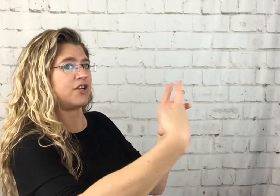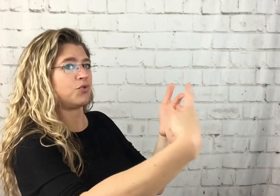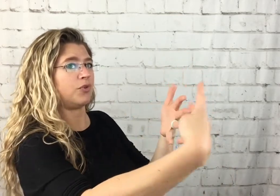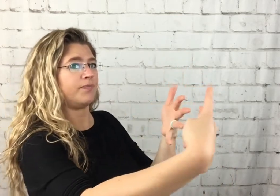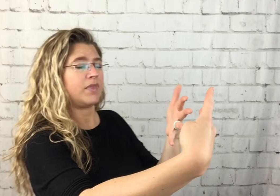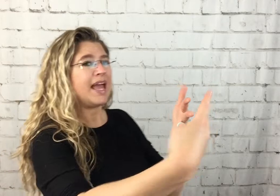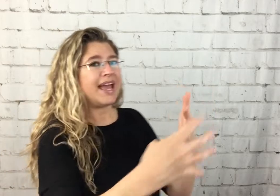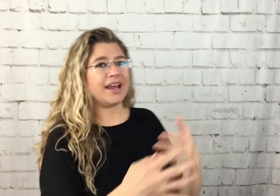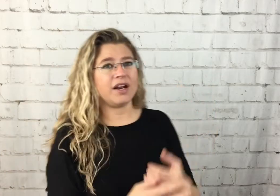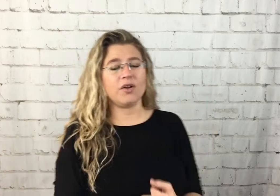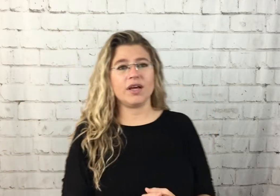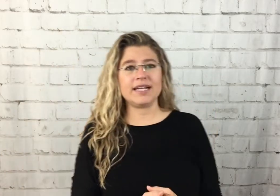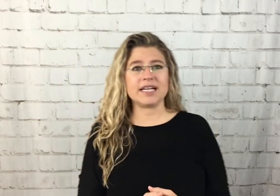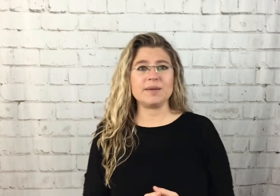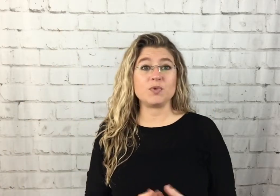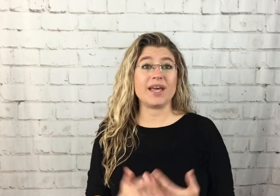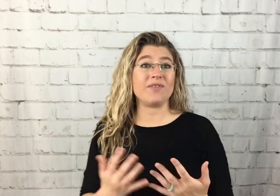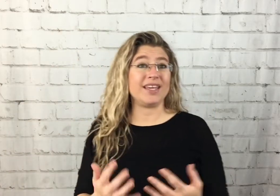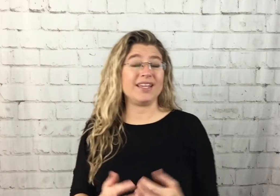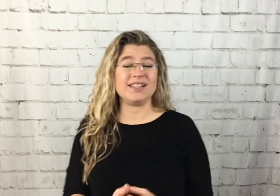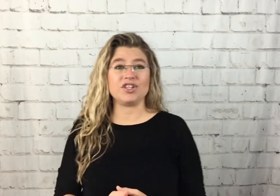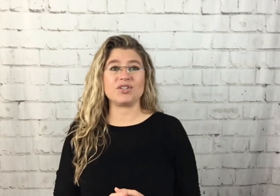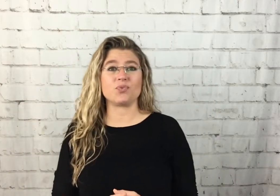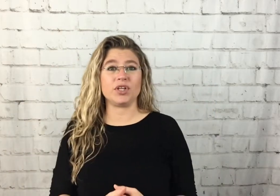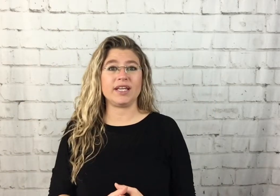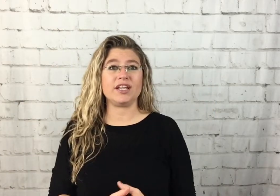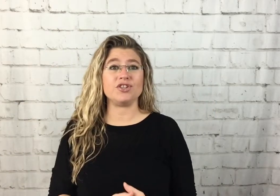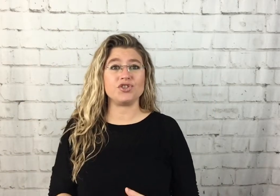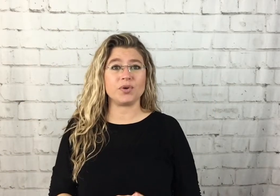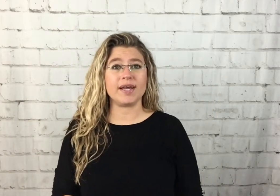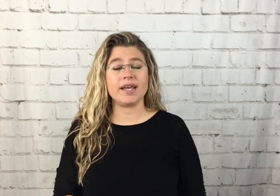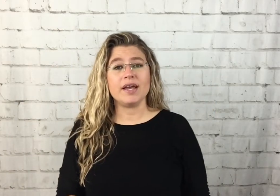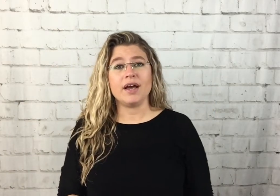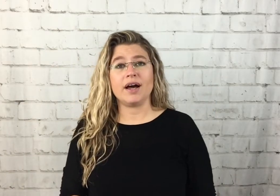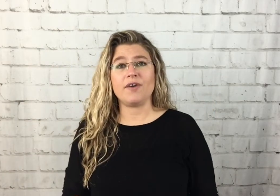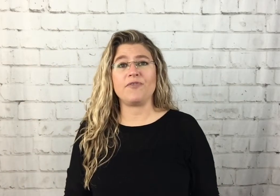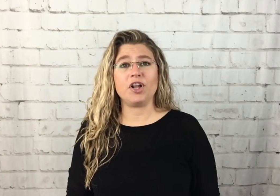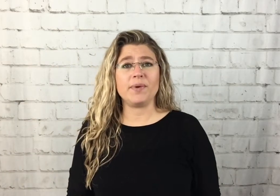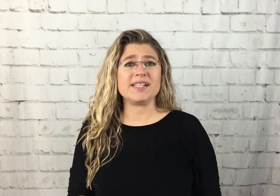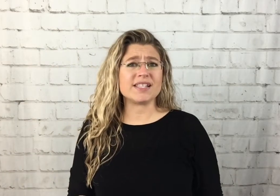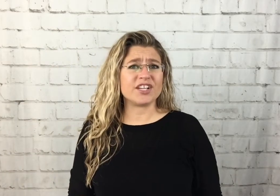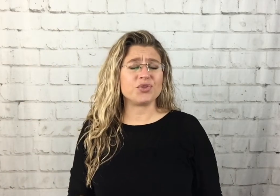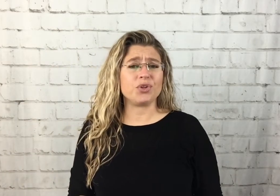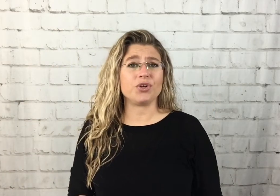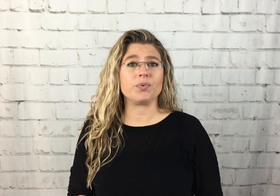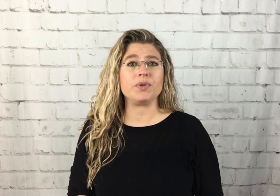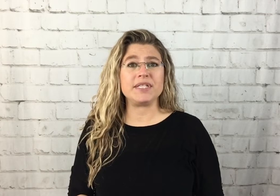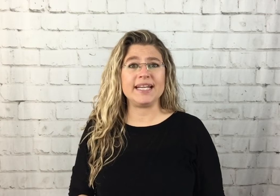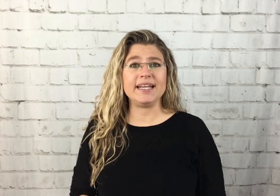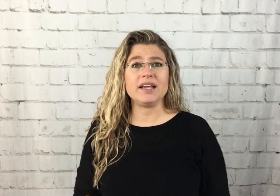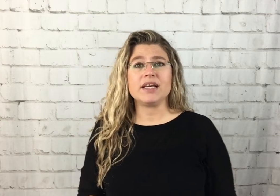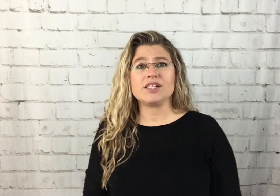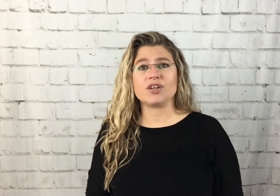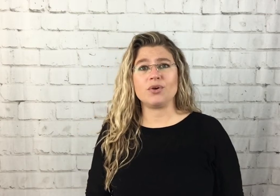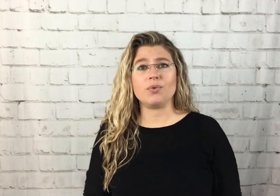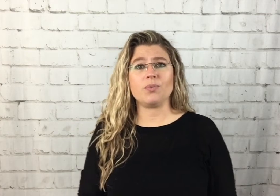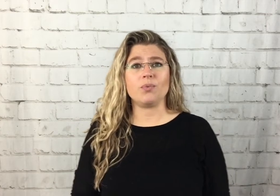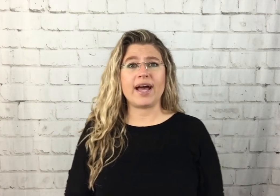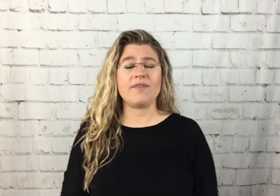Schedule. And I know a lot of times we have kids that just really enjoy following a schedule or routine, so having